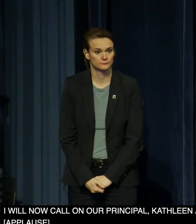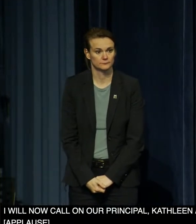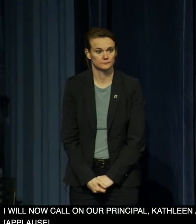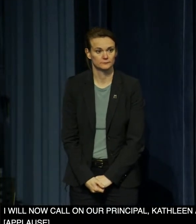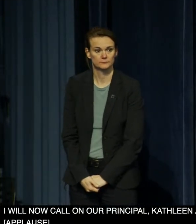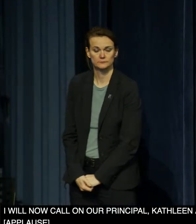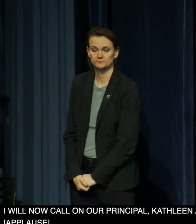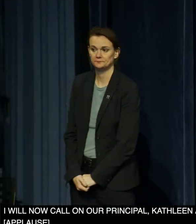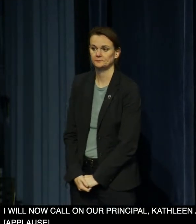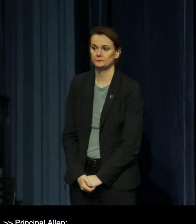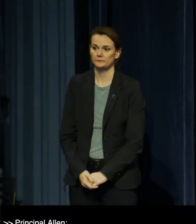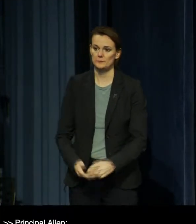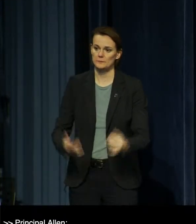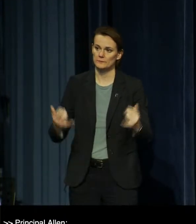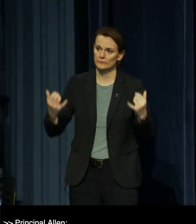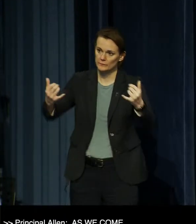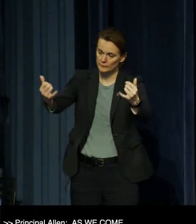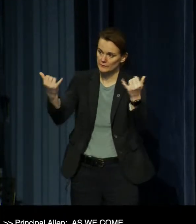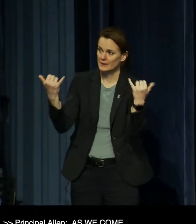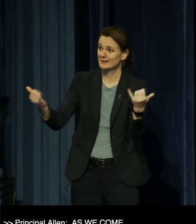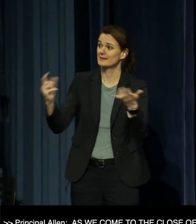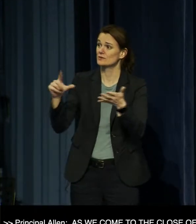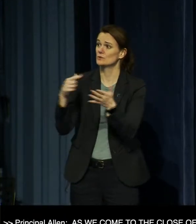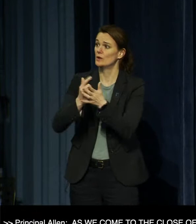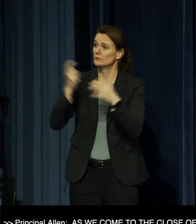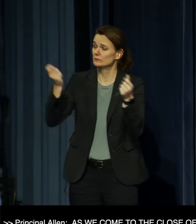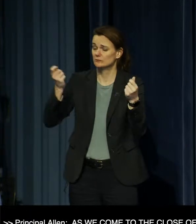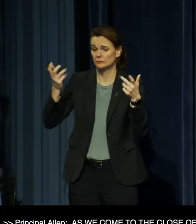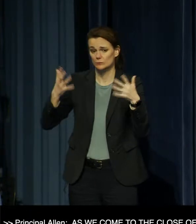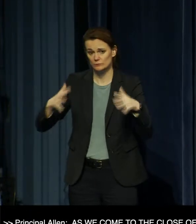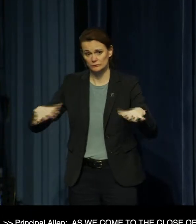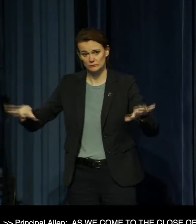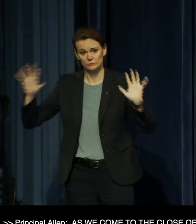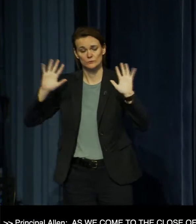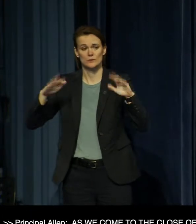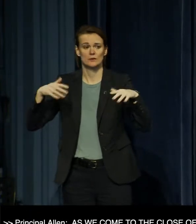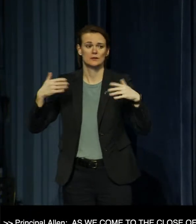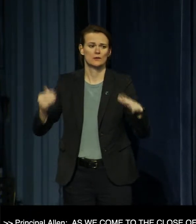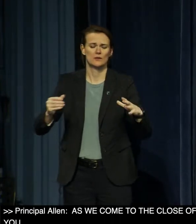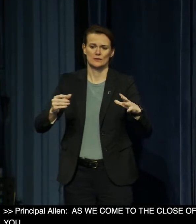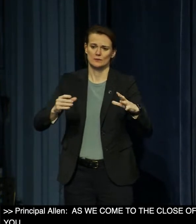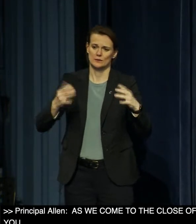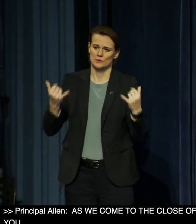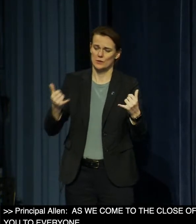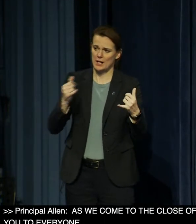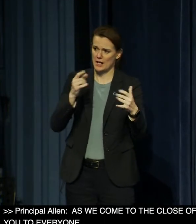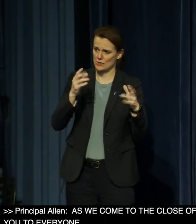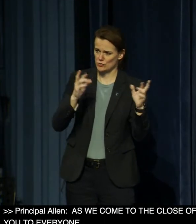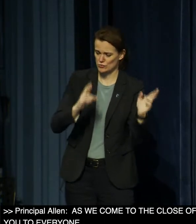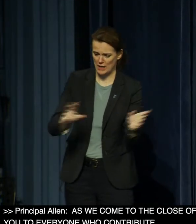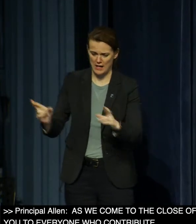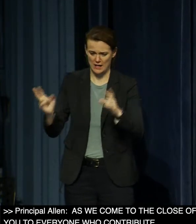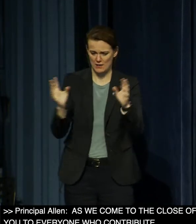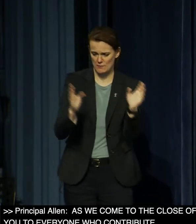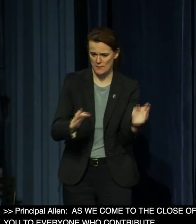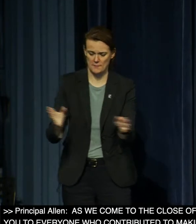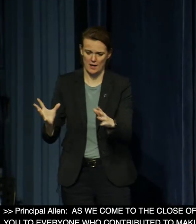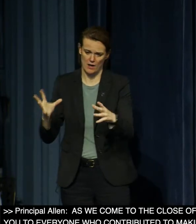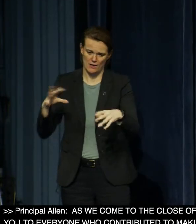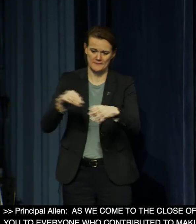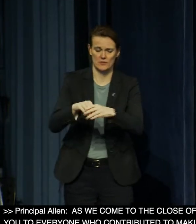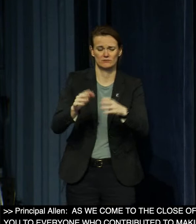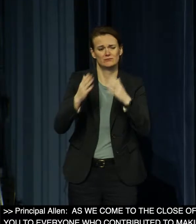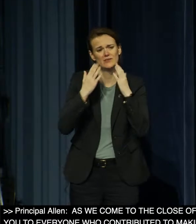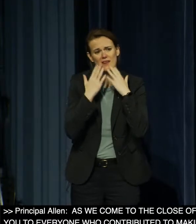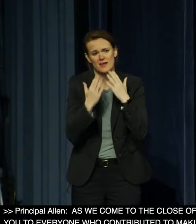As we come to the close of our ceremony, I want to extend a special thank you to everyone who contributed to making this convocation ceremony